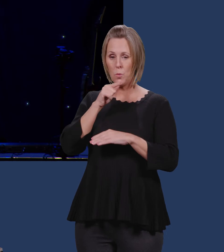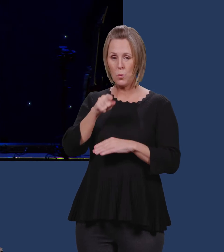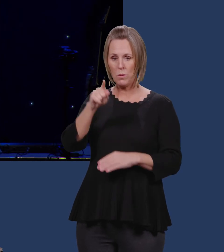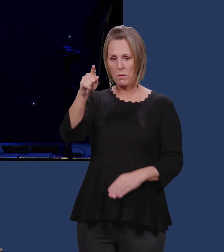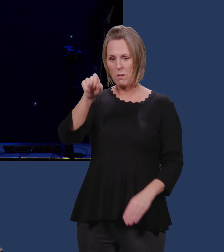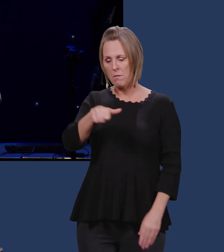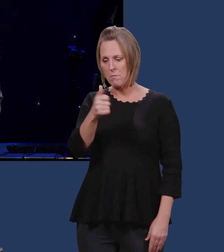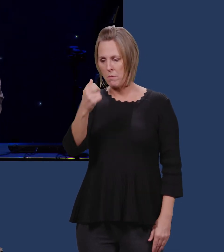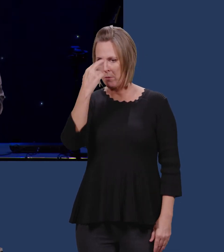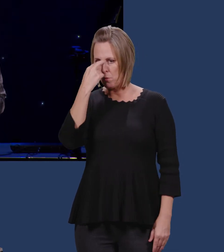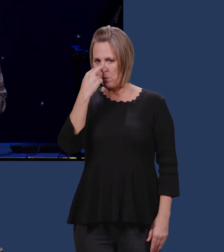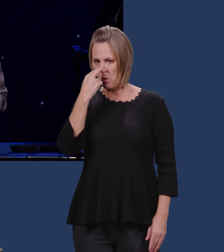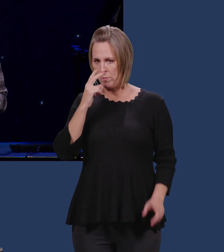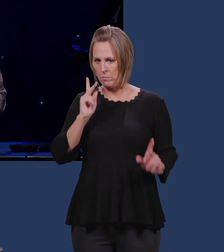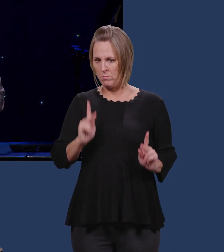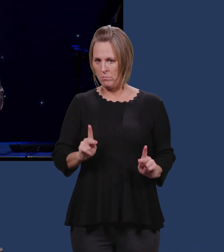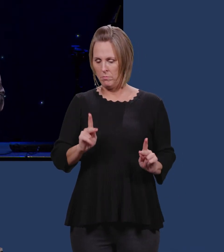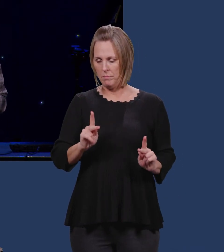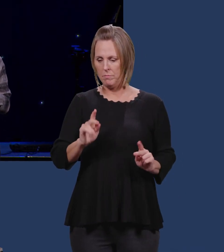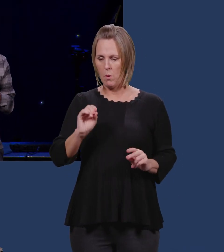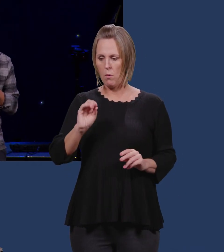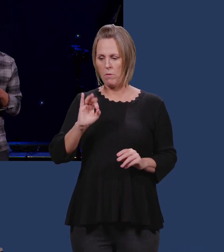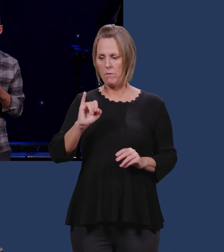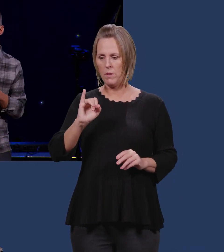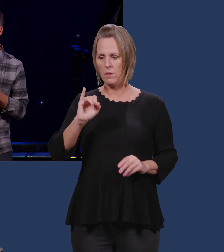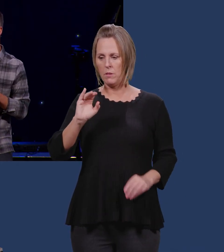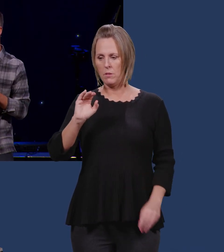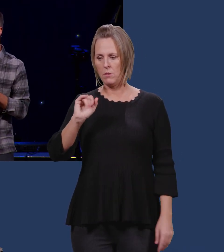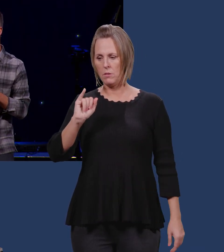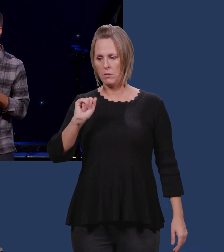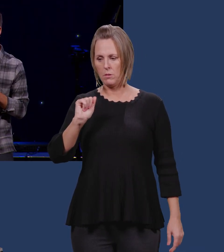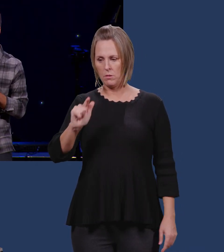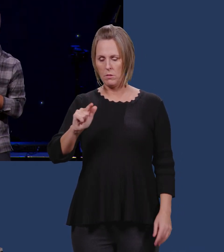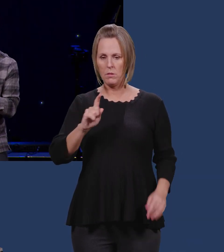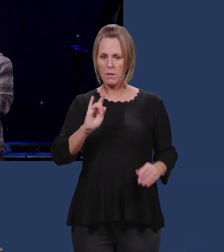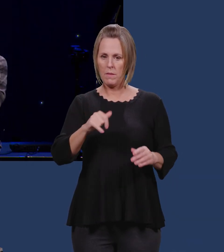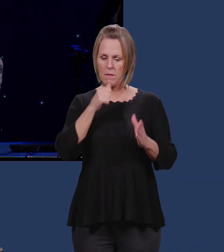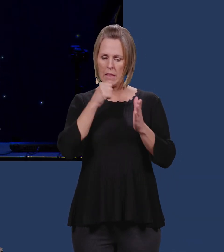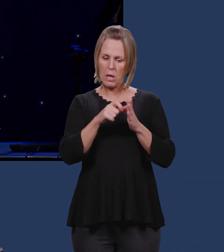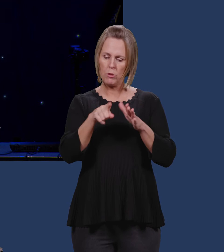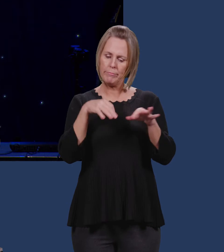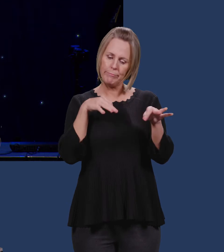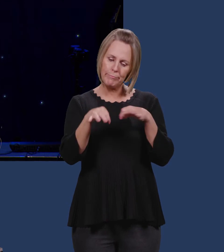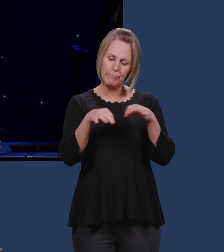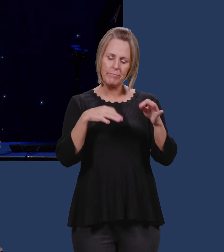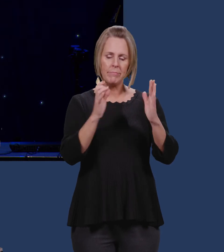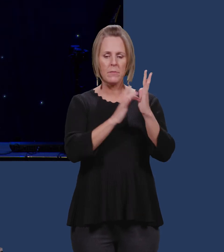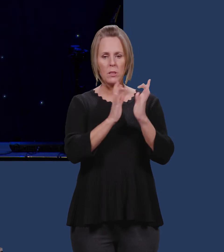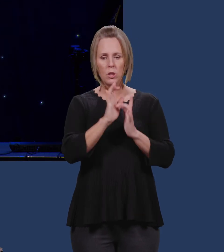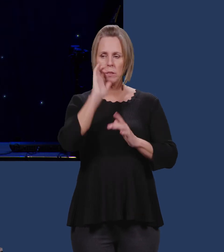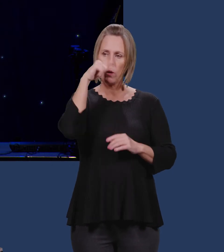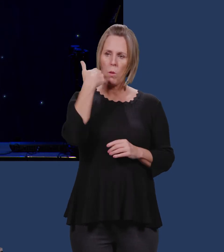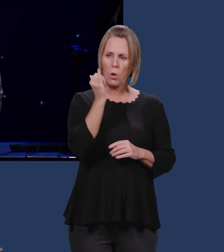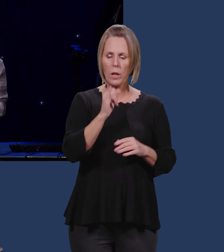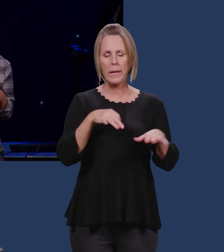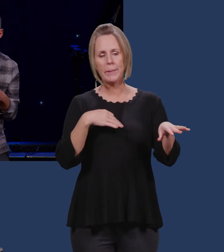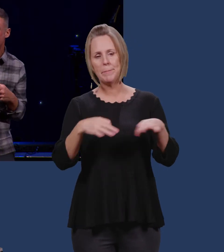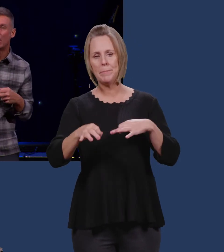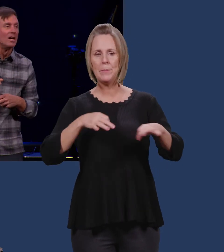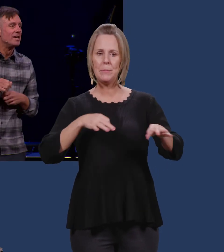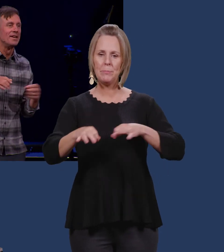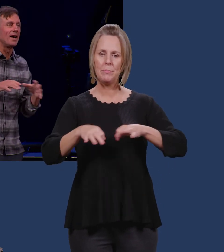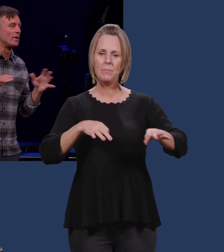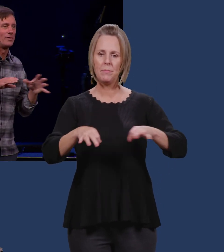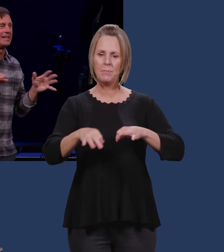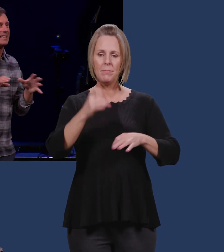and in that letter, he described Jesus. Now, there's lots of supposedlys in there because it turns